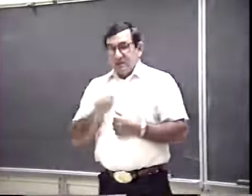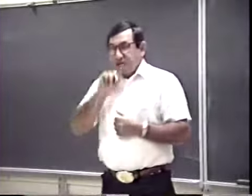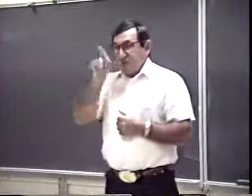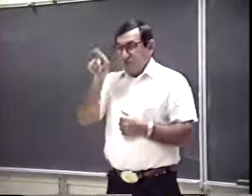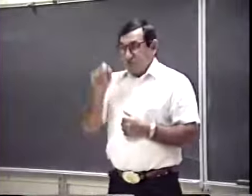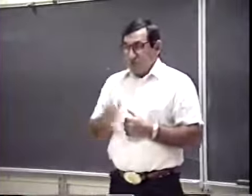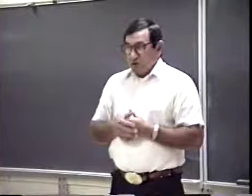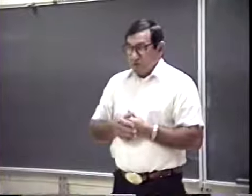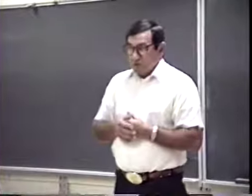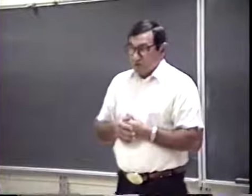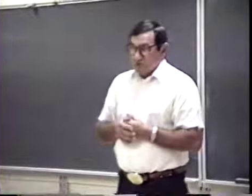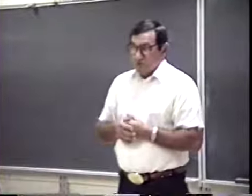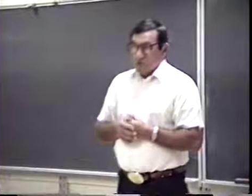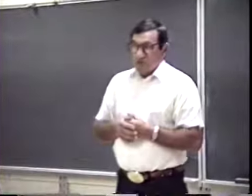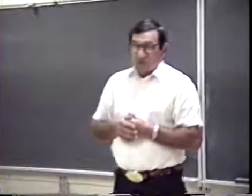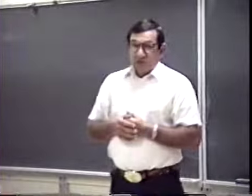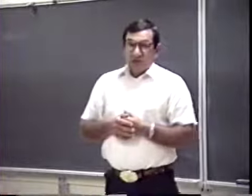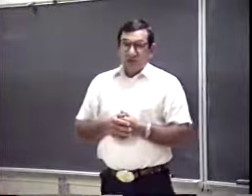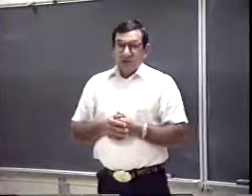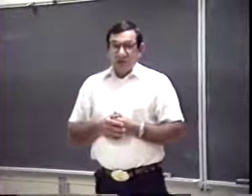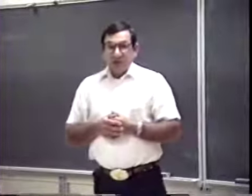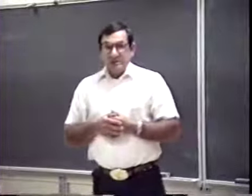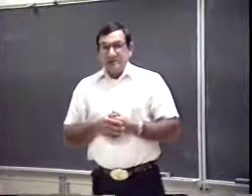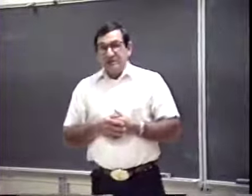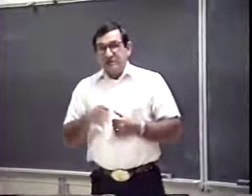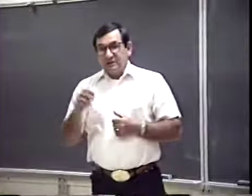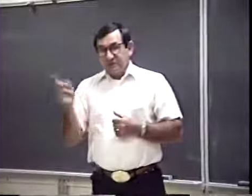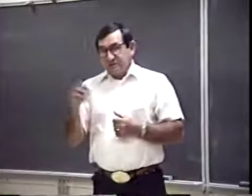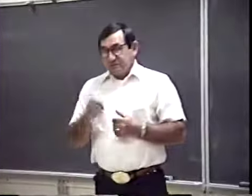He asked the warrior, "Did you get the snake leaf?"